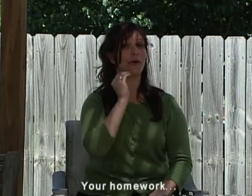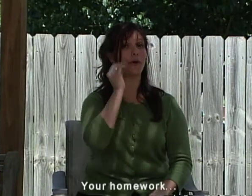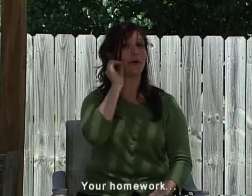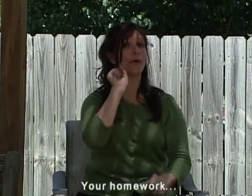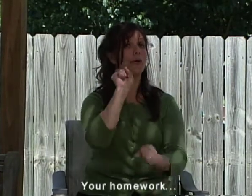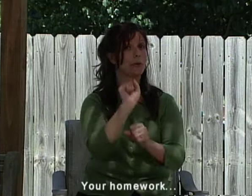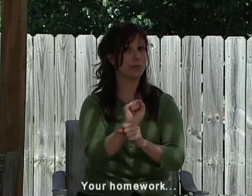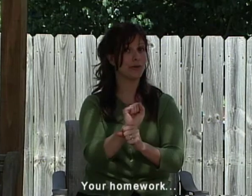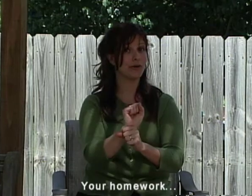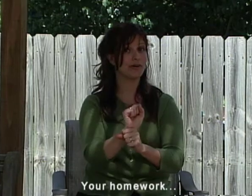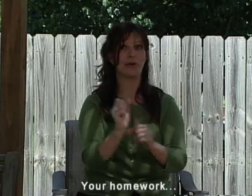Your homework